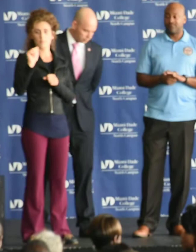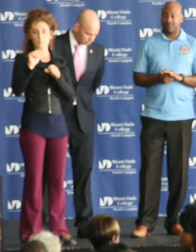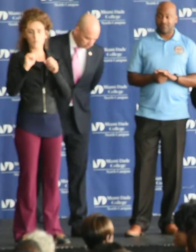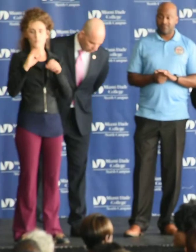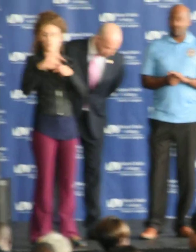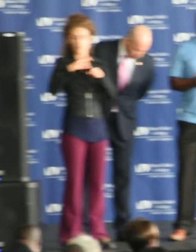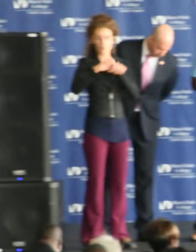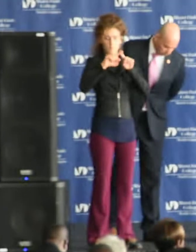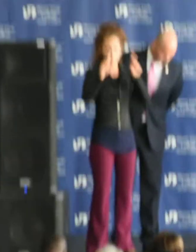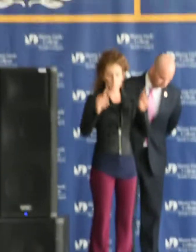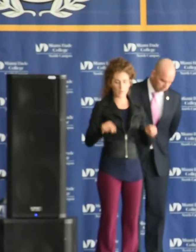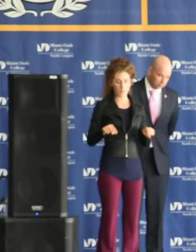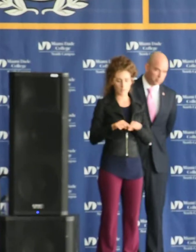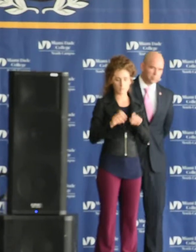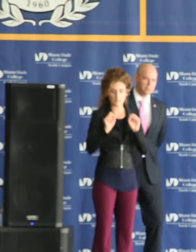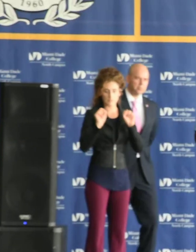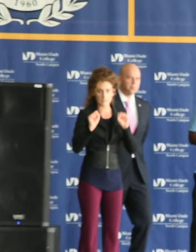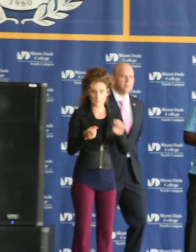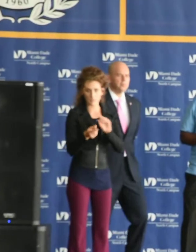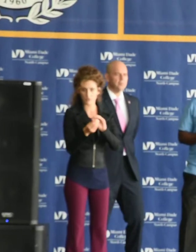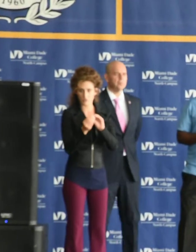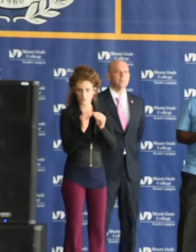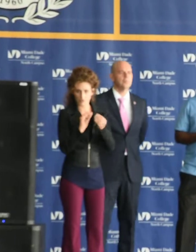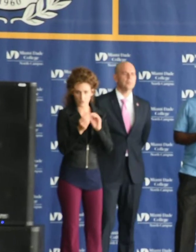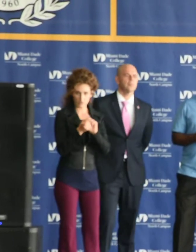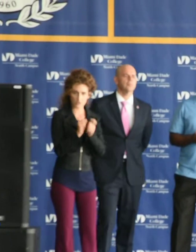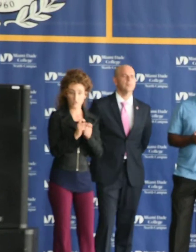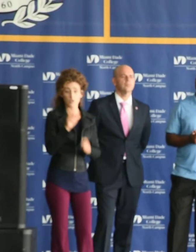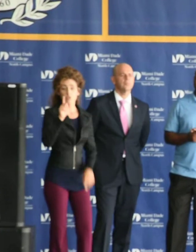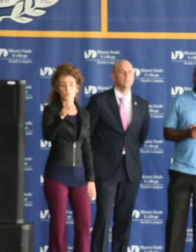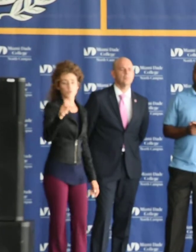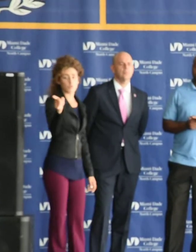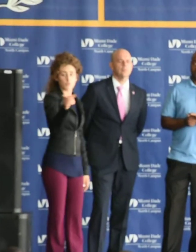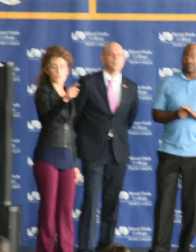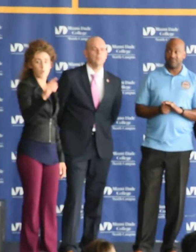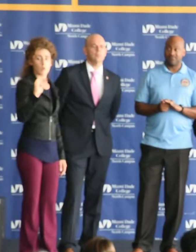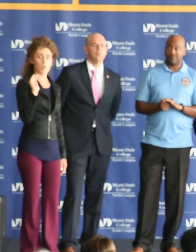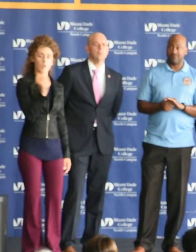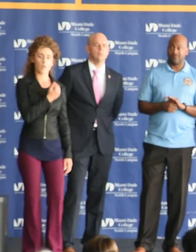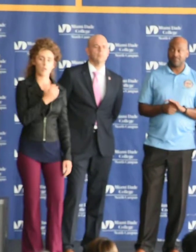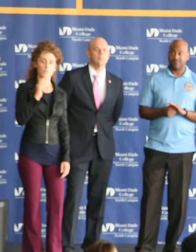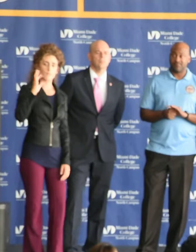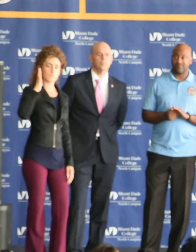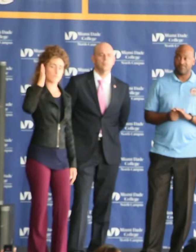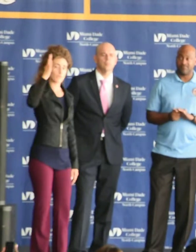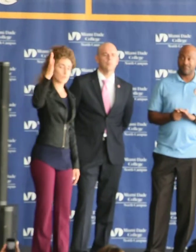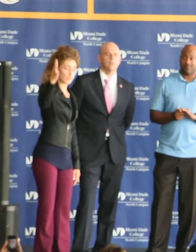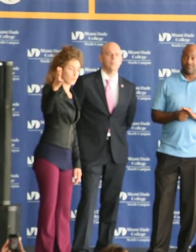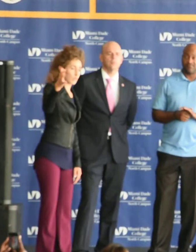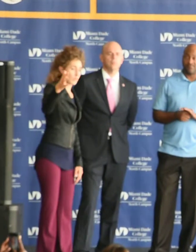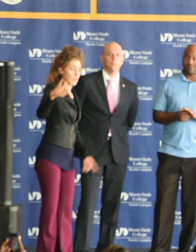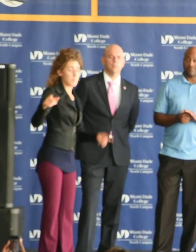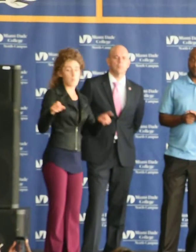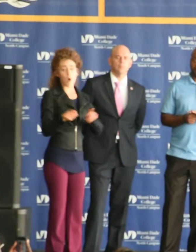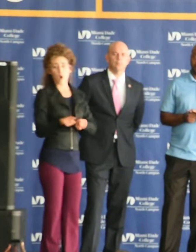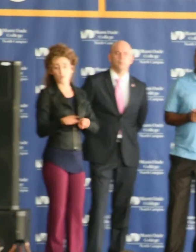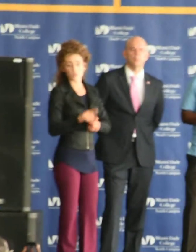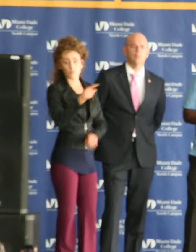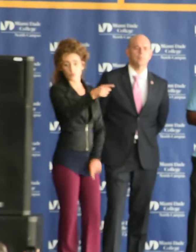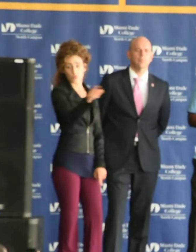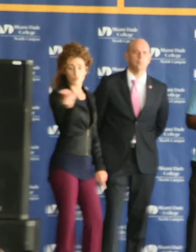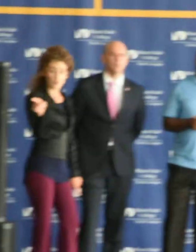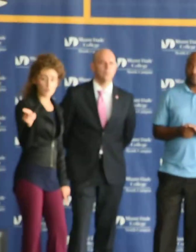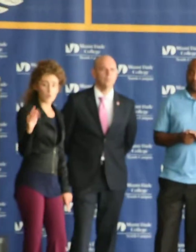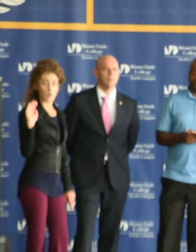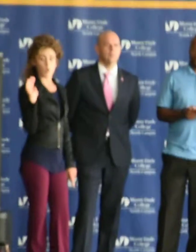our future, but you are our now. You will get it done. I always ask everyone to